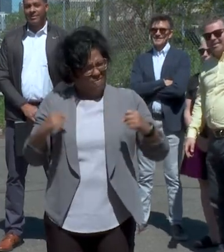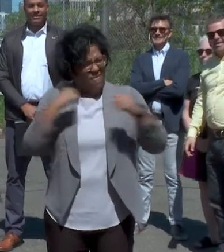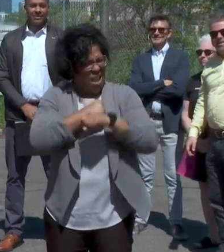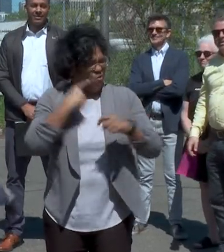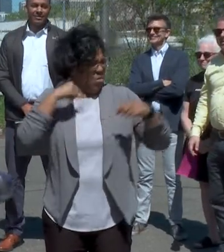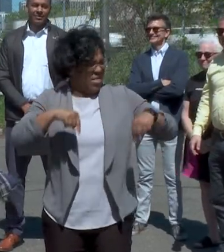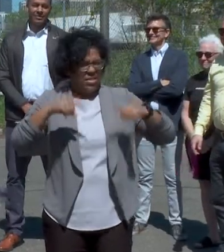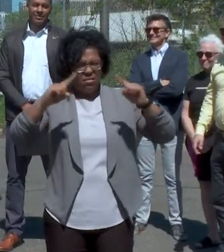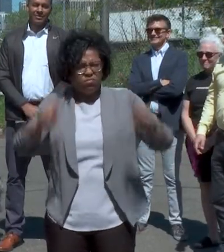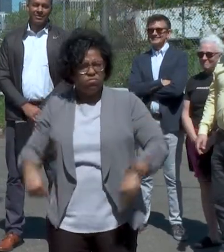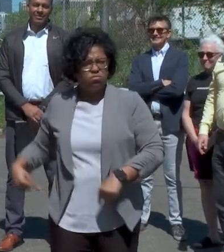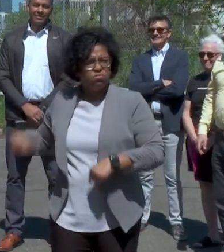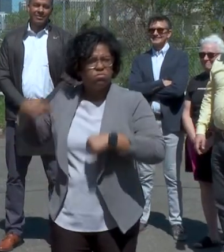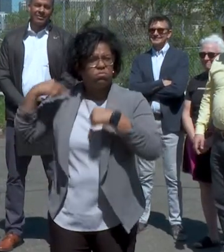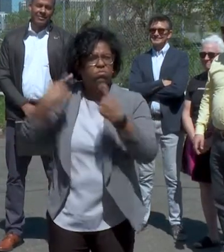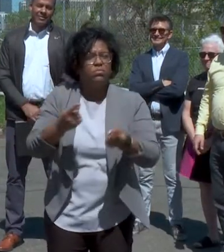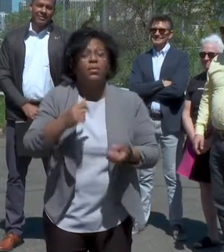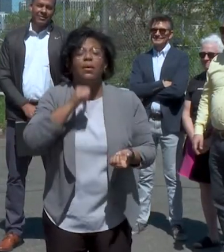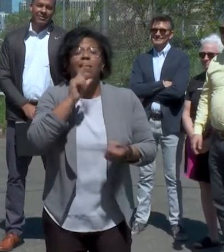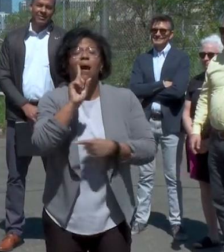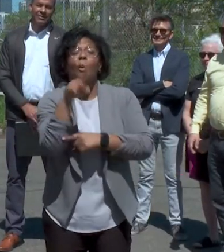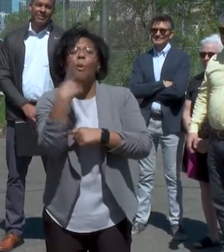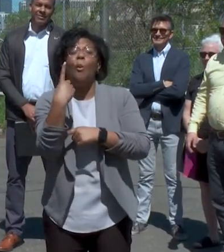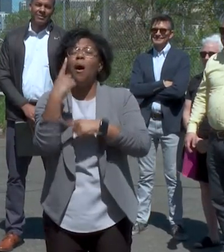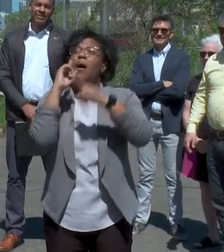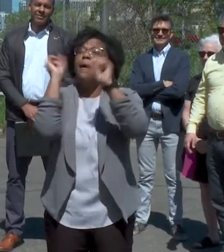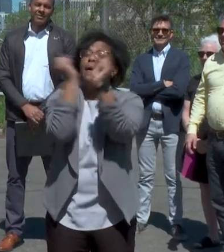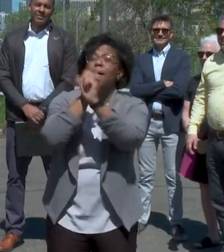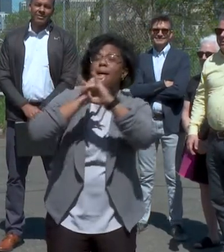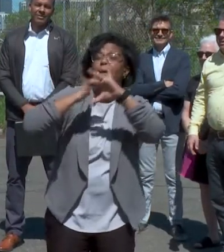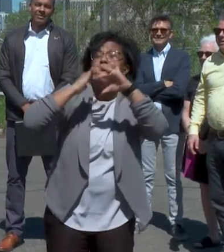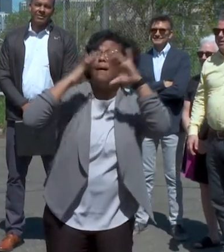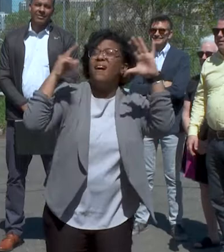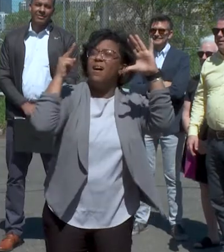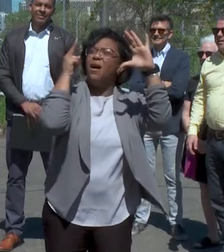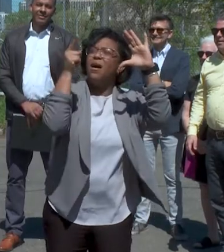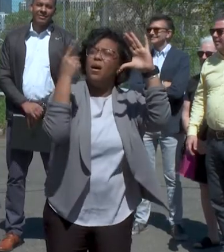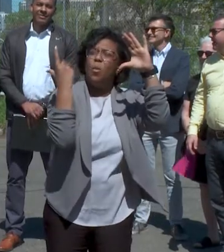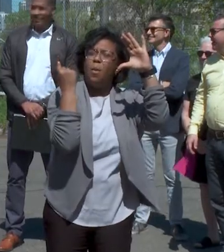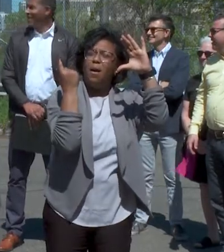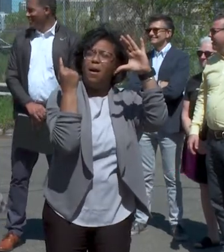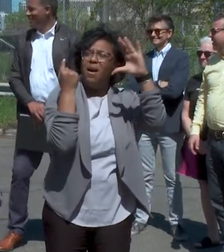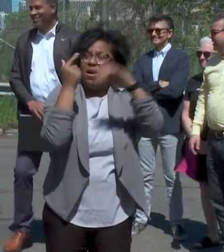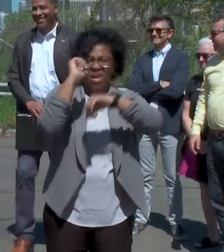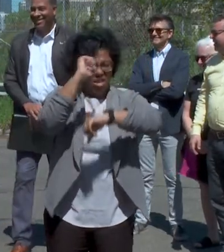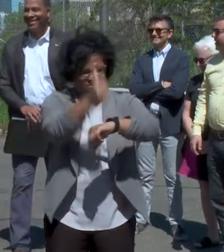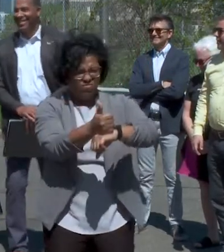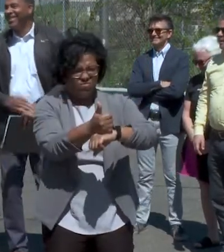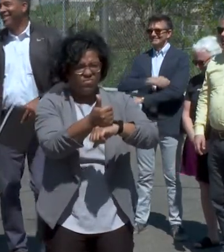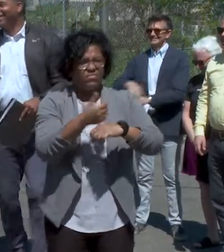out not just what the big vision is, but how to implement it, our Superintendent of the Parks, Al Bangoura.